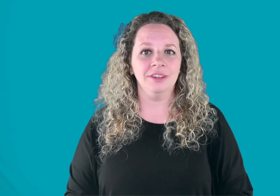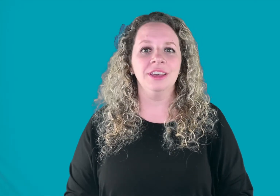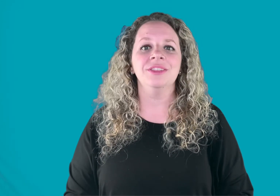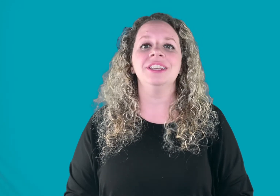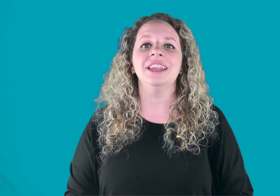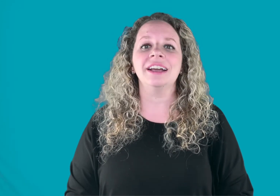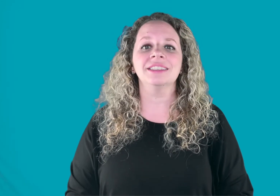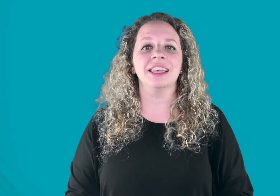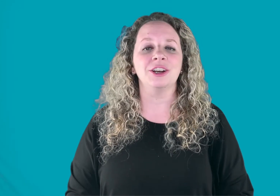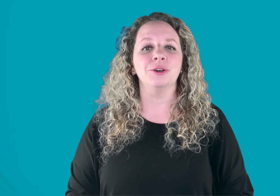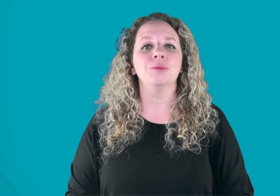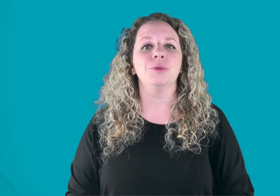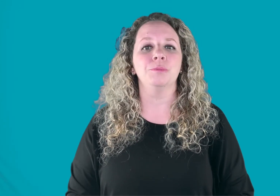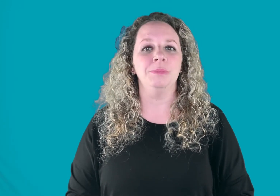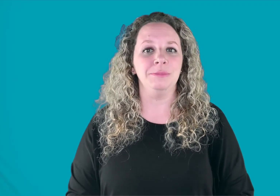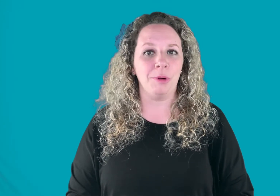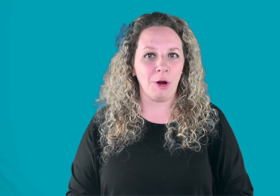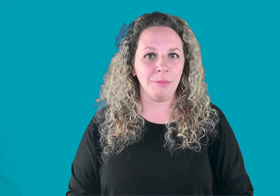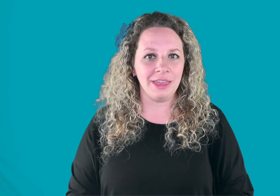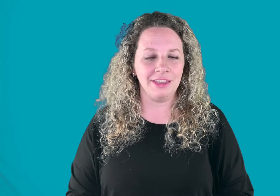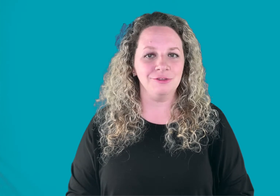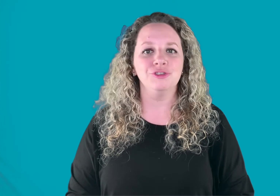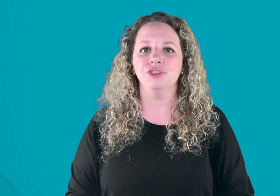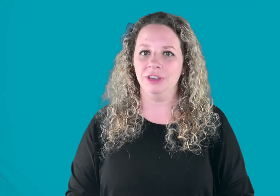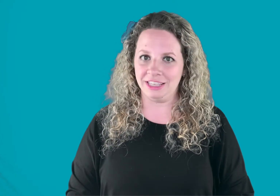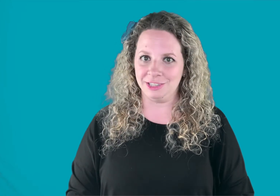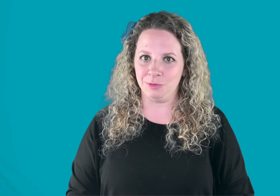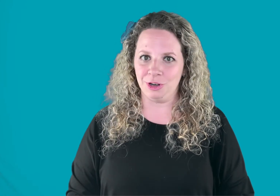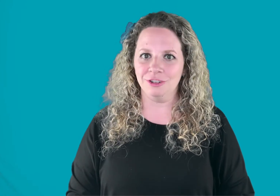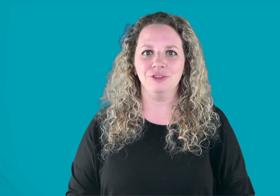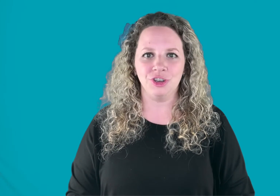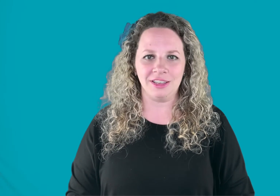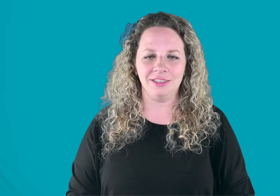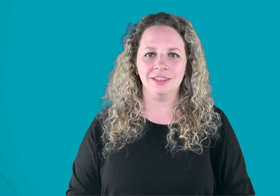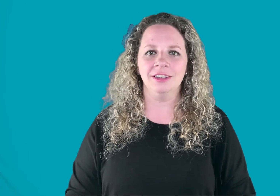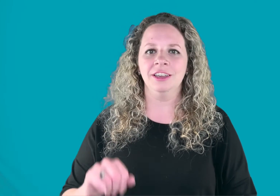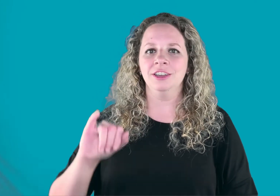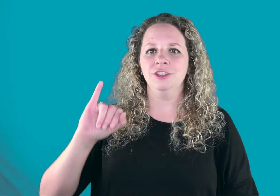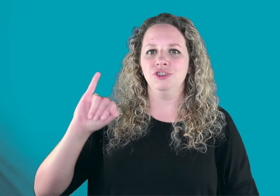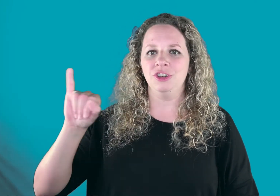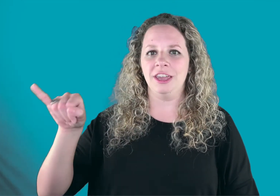the next letter will be palm in, as in the word just.